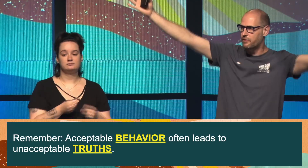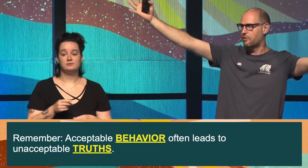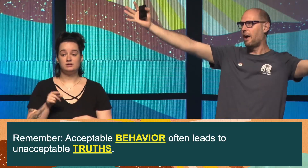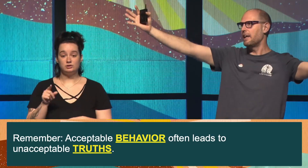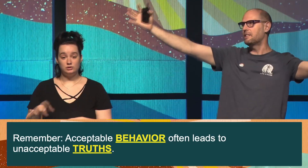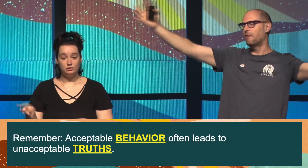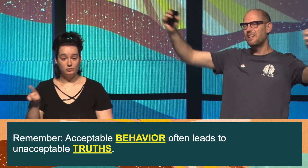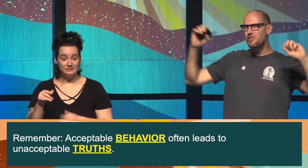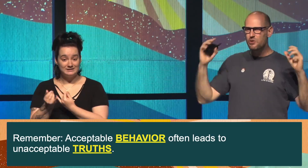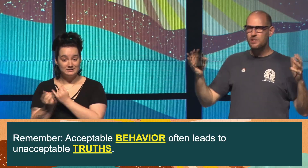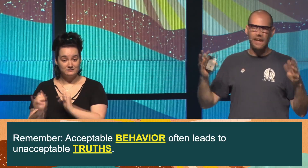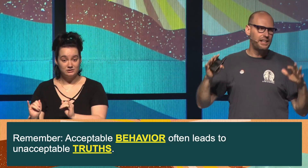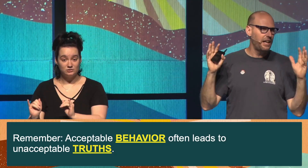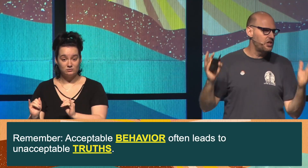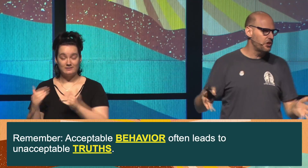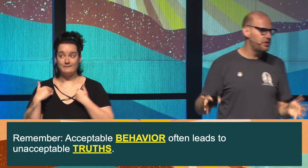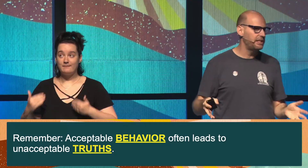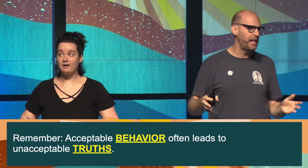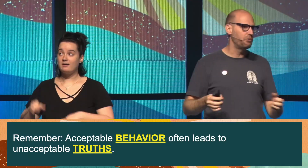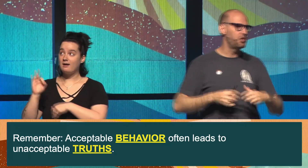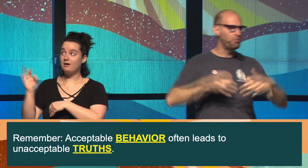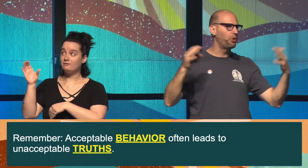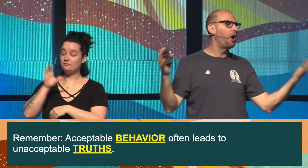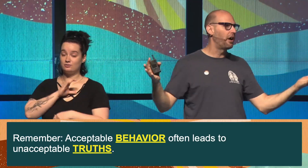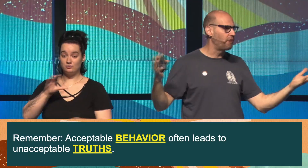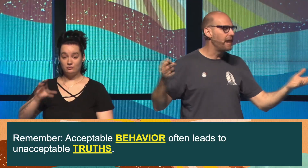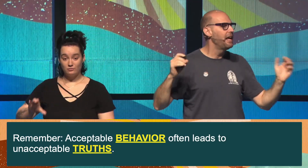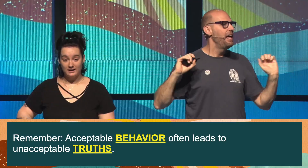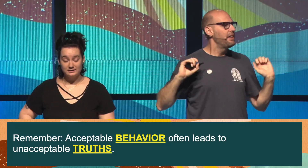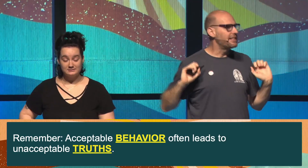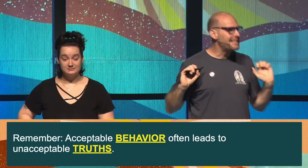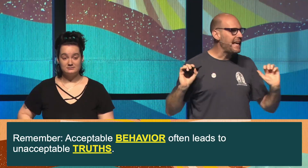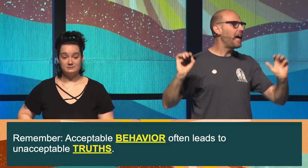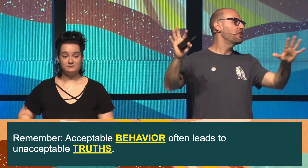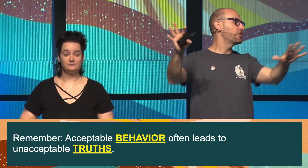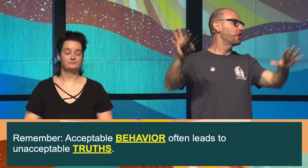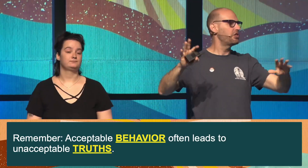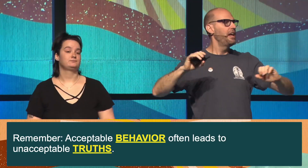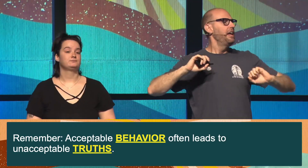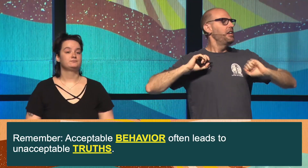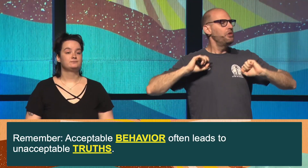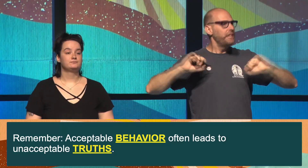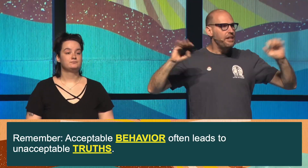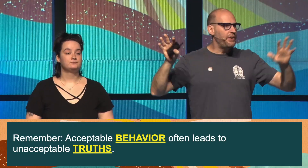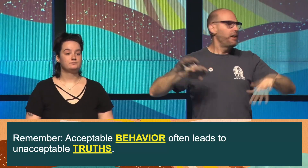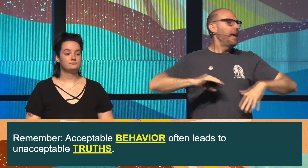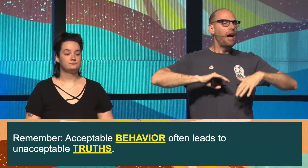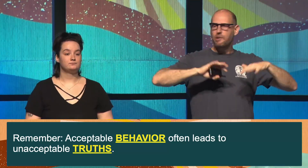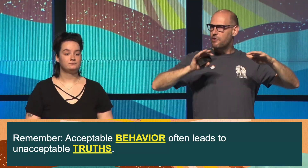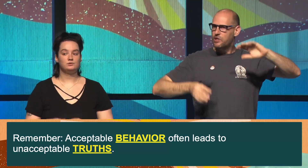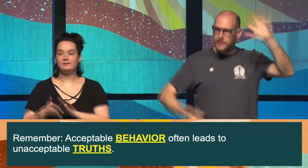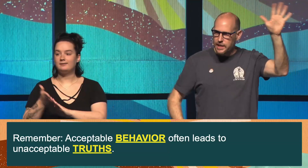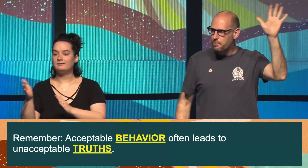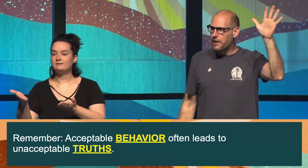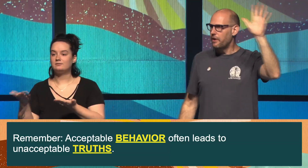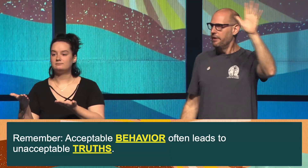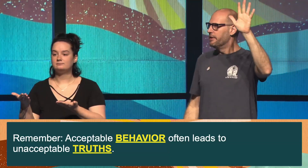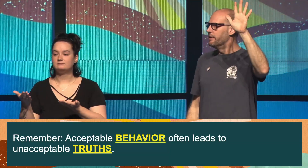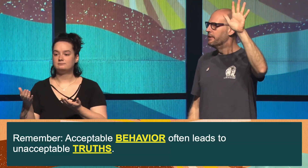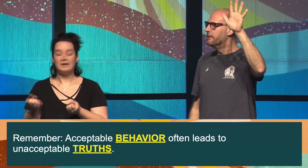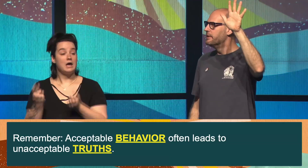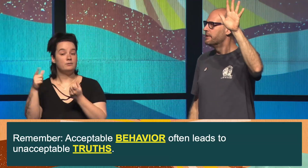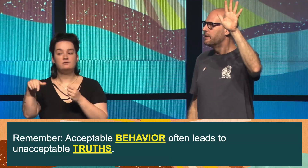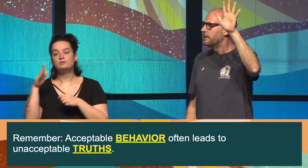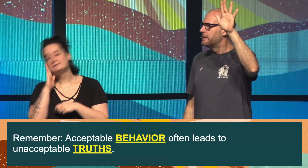body of Christ, if I can use that kind of churchy language abroad, right? The scattered church, you leave here. How many of you sleep here?